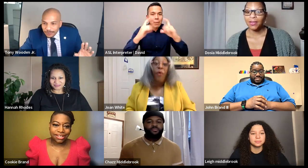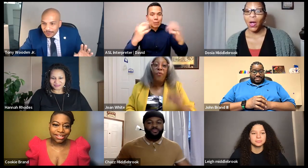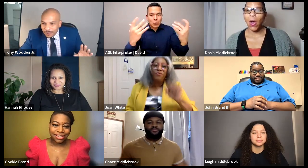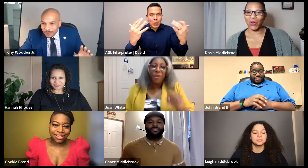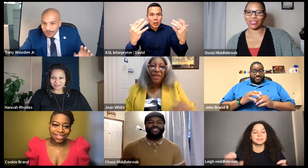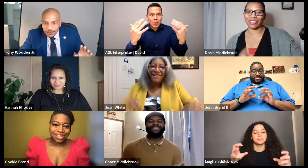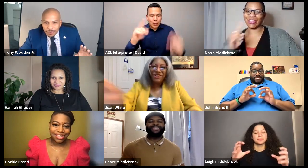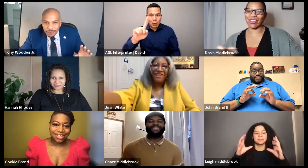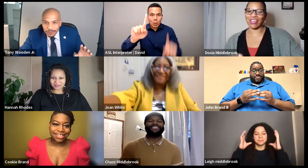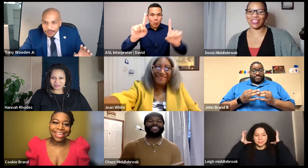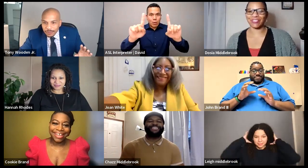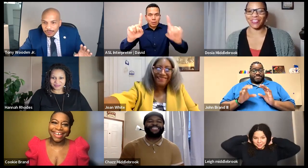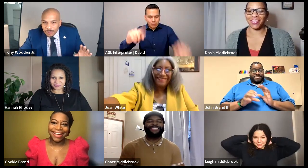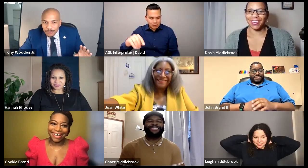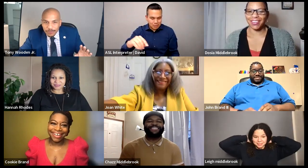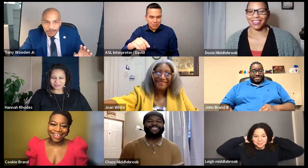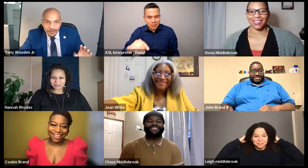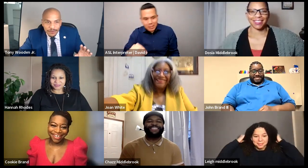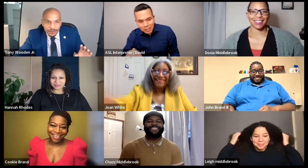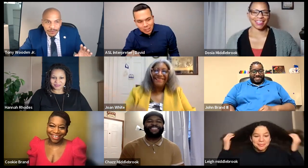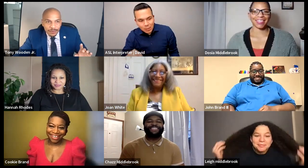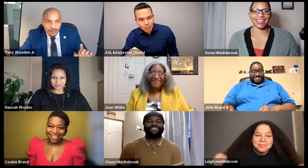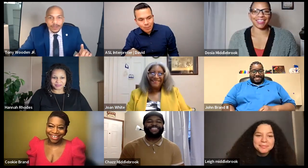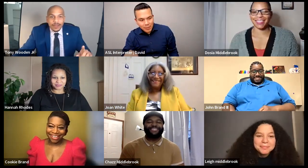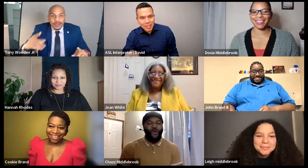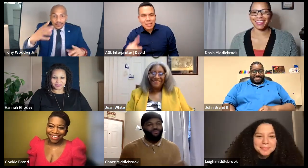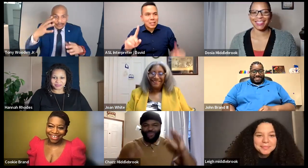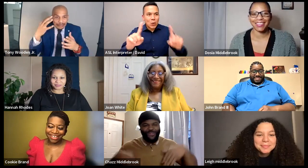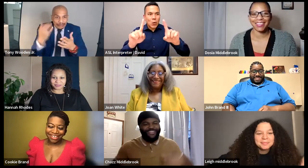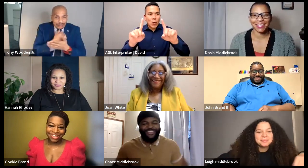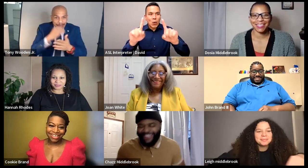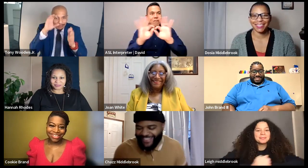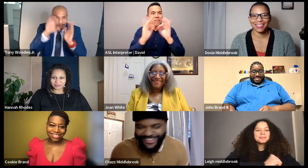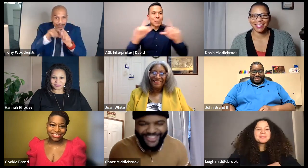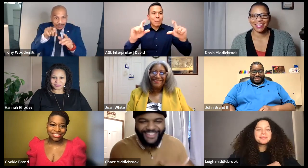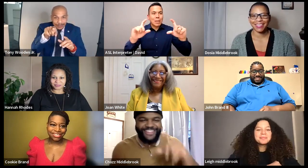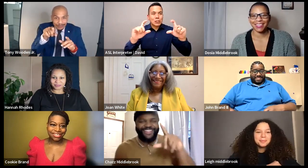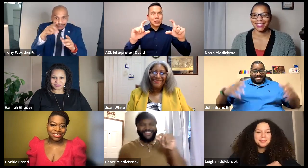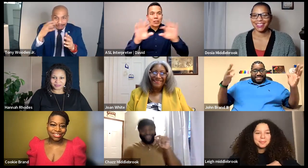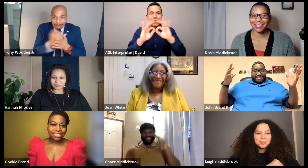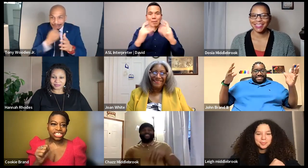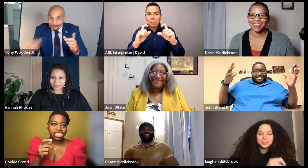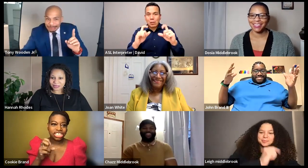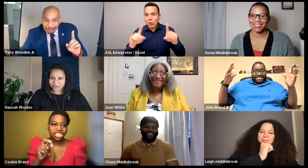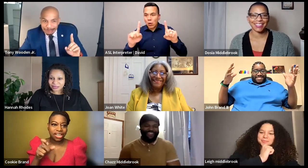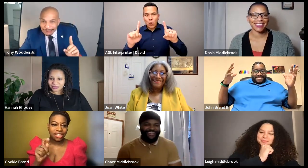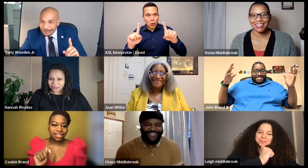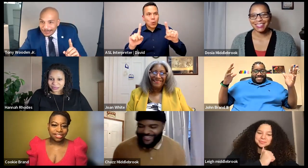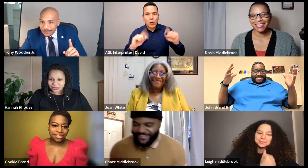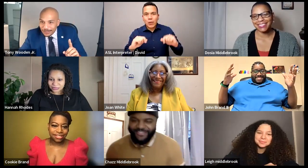2, 1. Can Wait, everybody? wait till the interpreter can get off just real quick. So that it's just the family picture. Hold